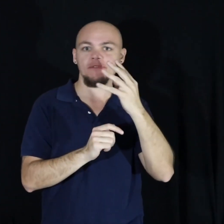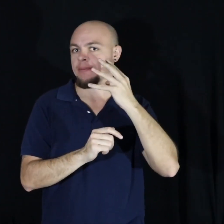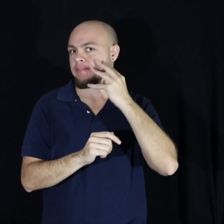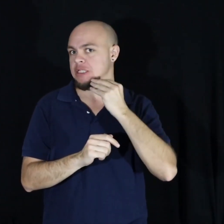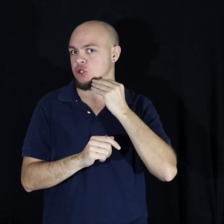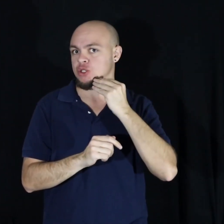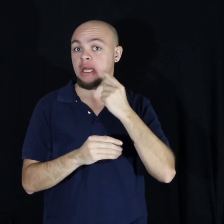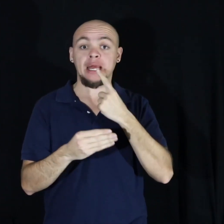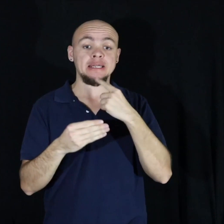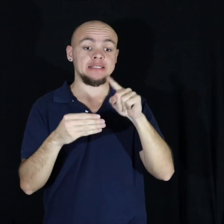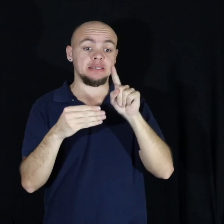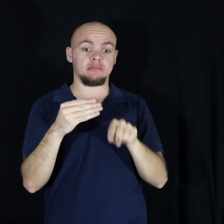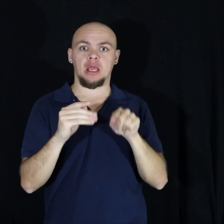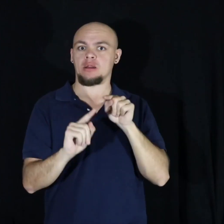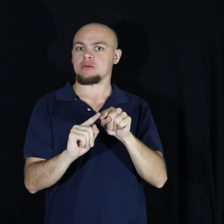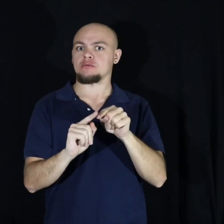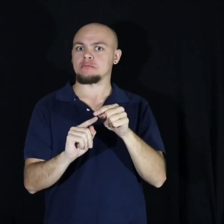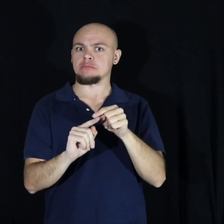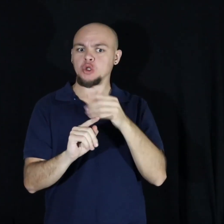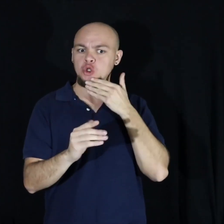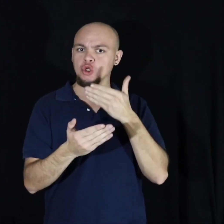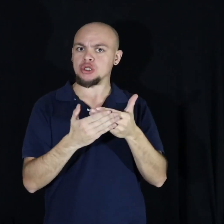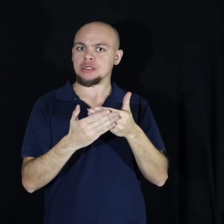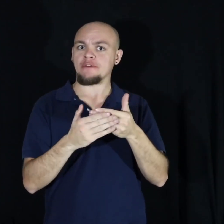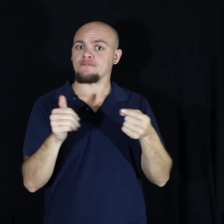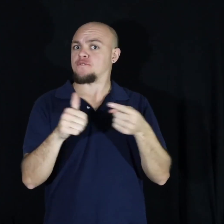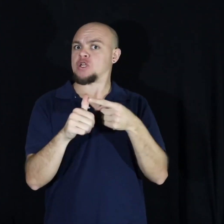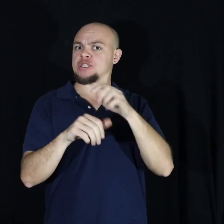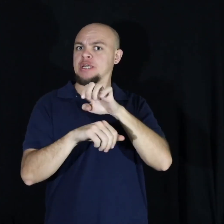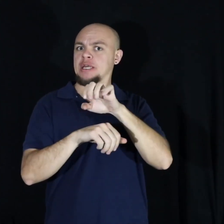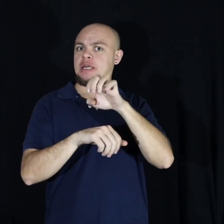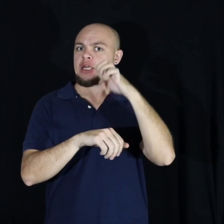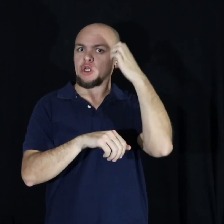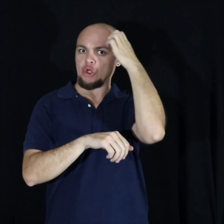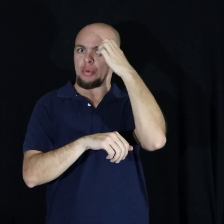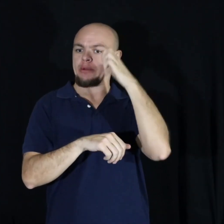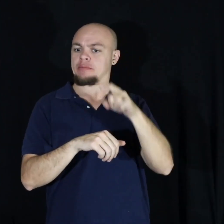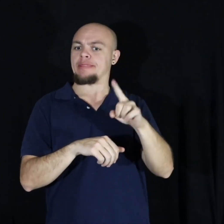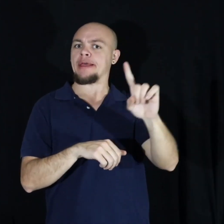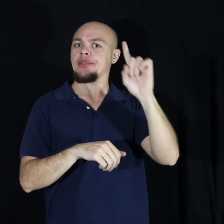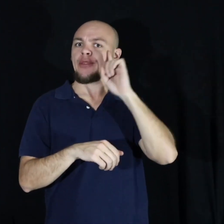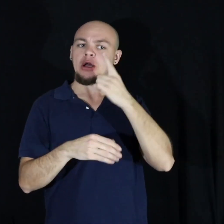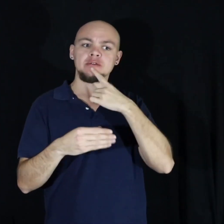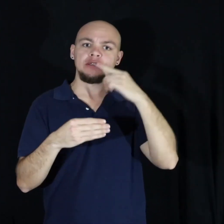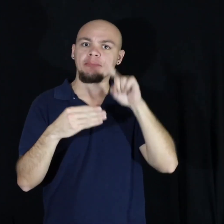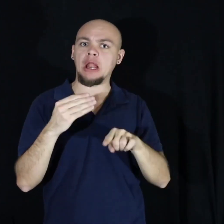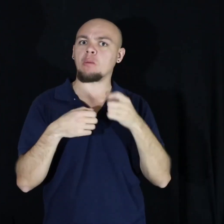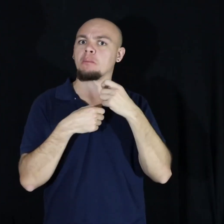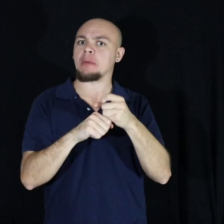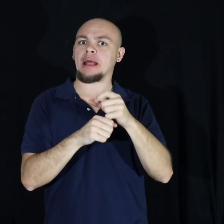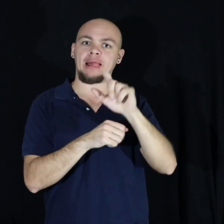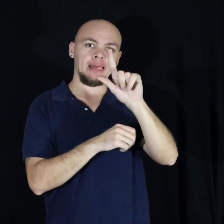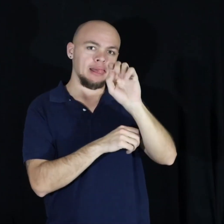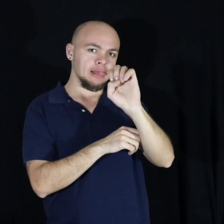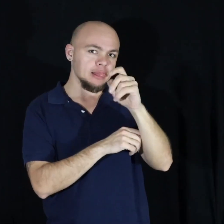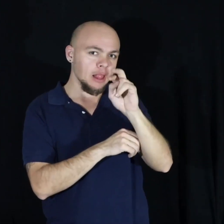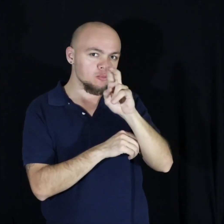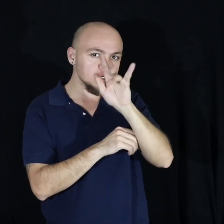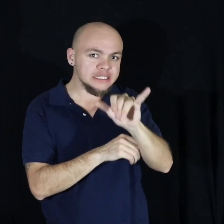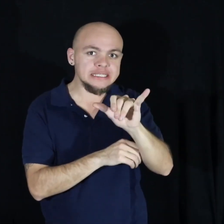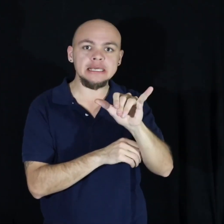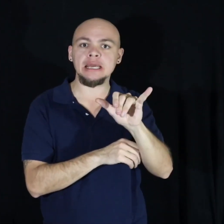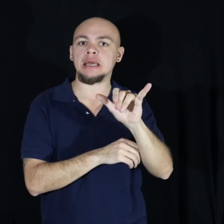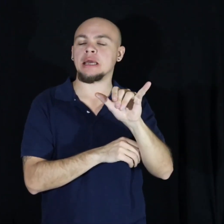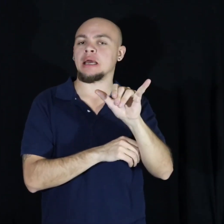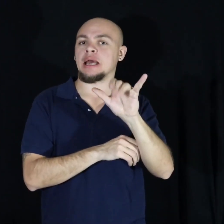better. When they were first introduced to Europe, people thought potatoes caused leprosy and syphilis. In parts of